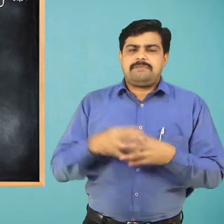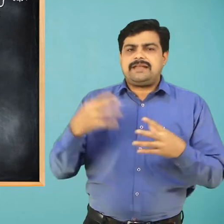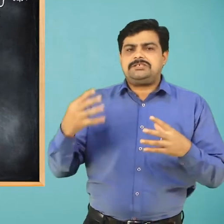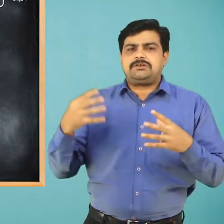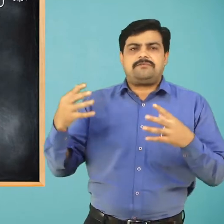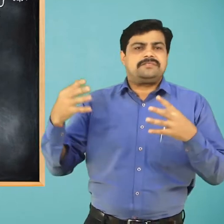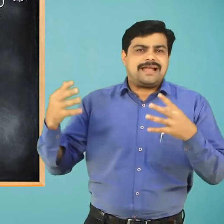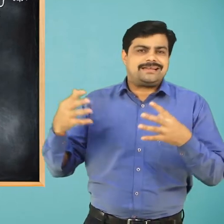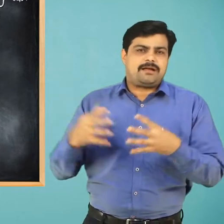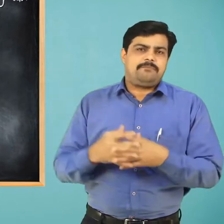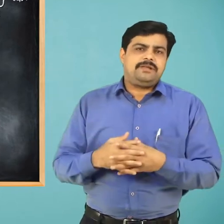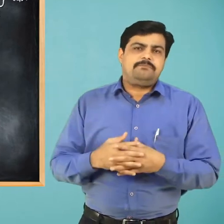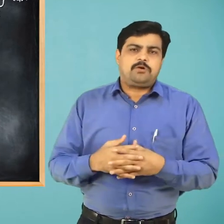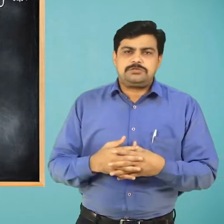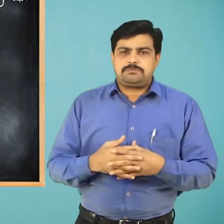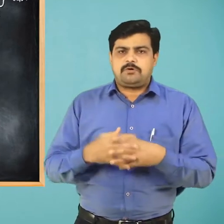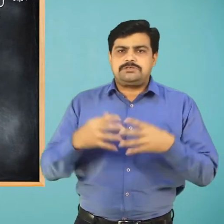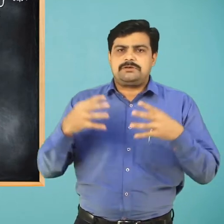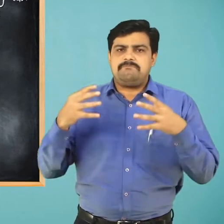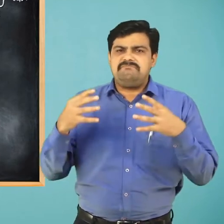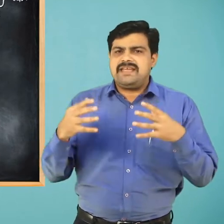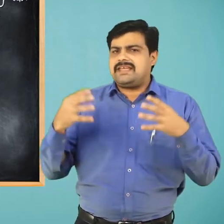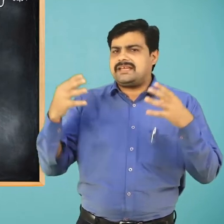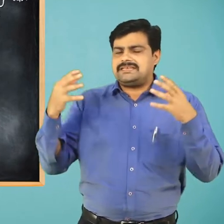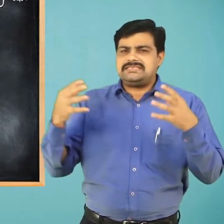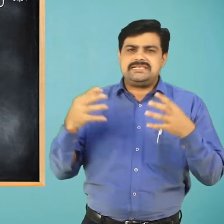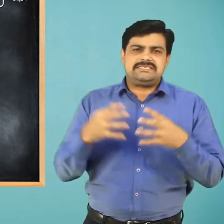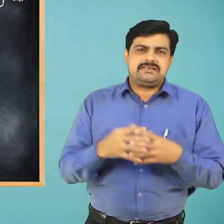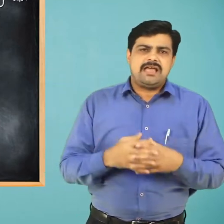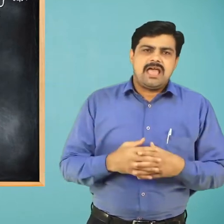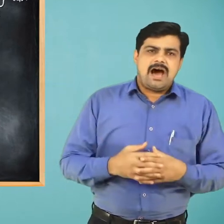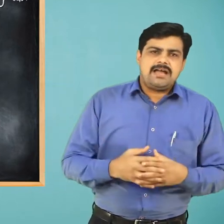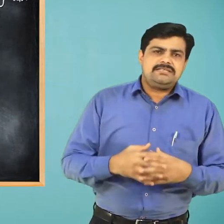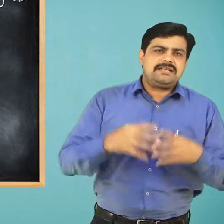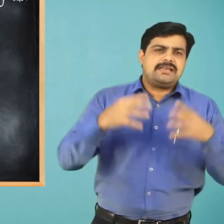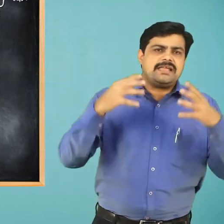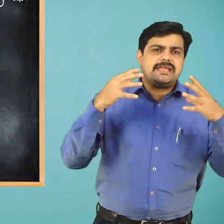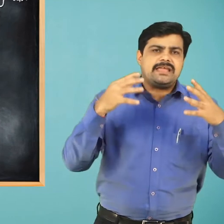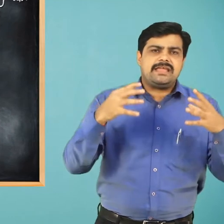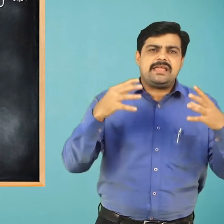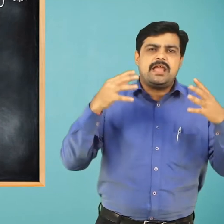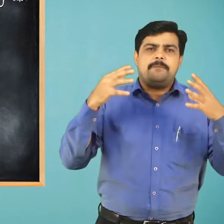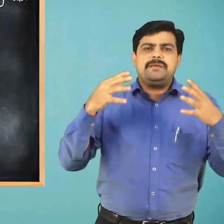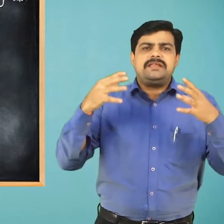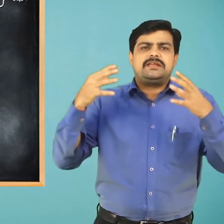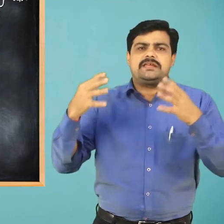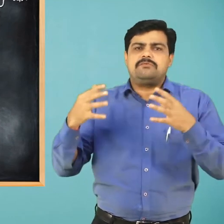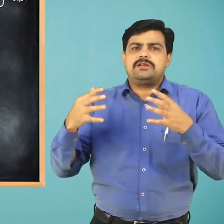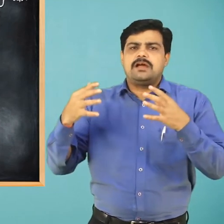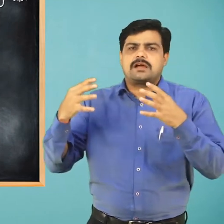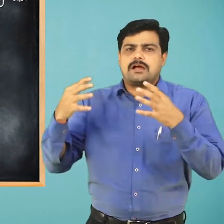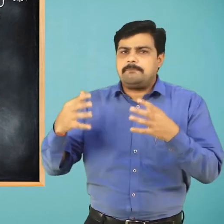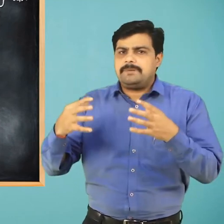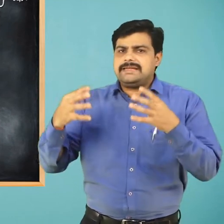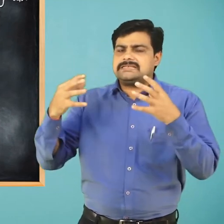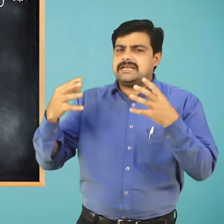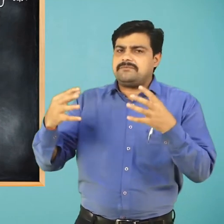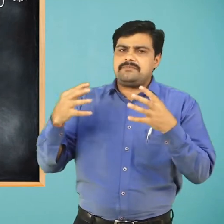The manager of that company postponed making a decision until he been given complete